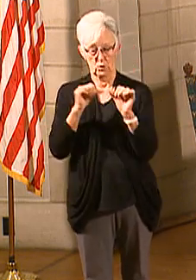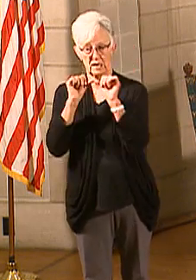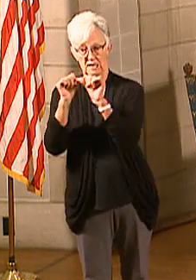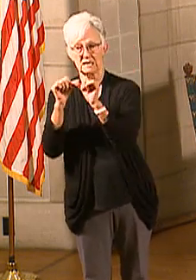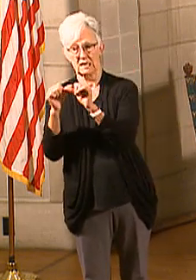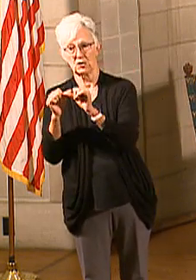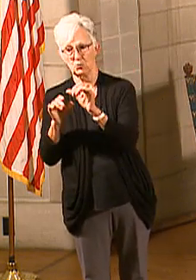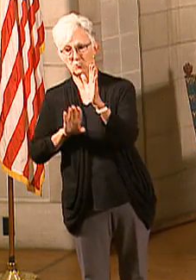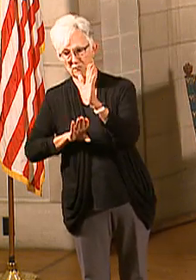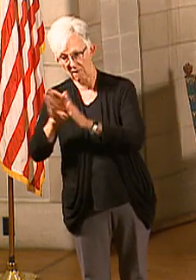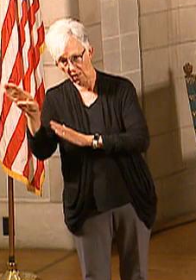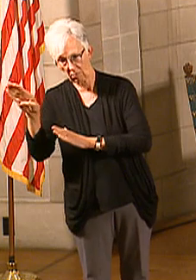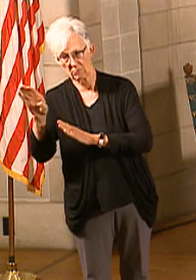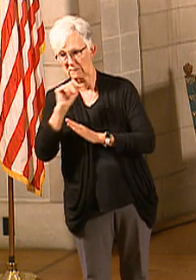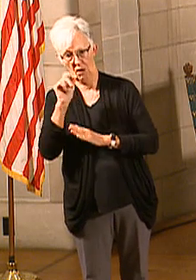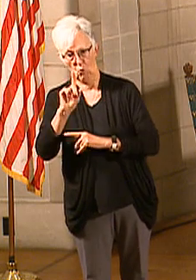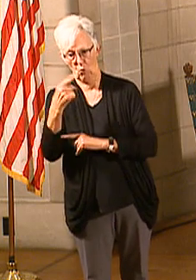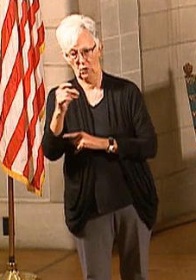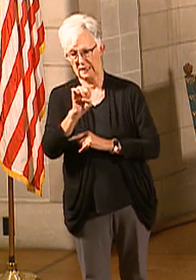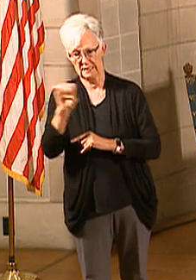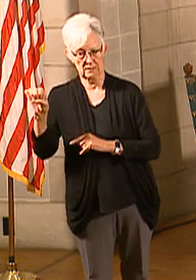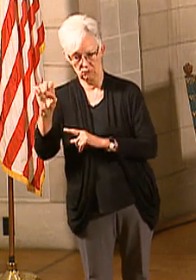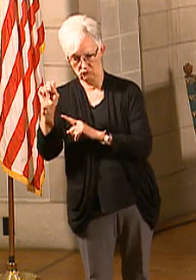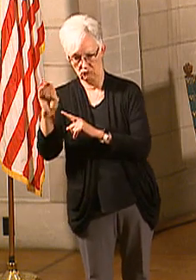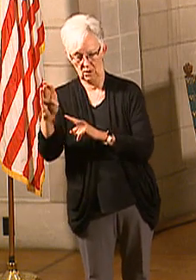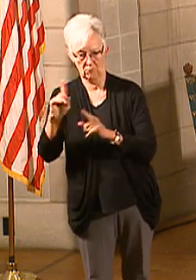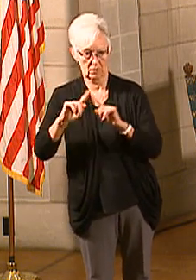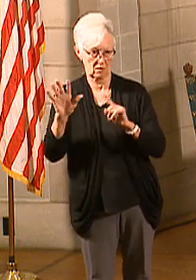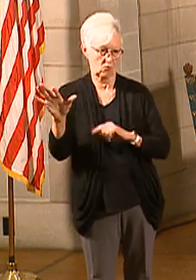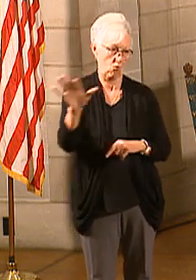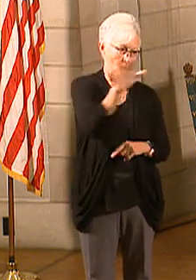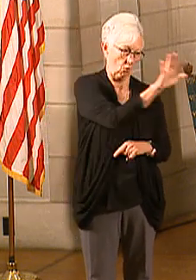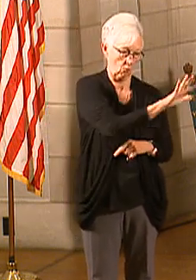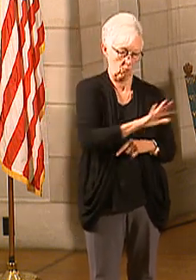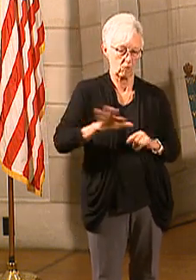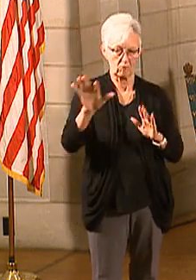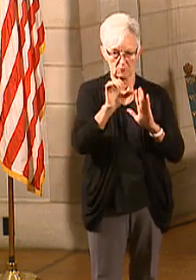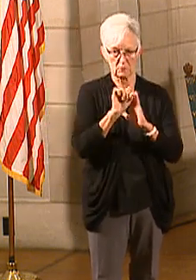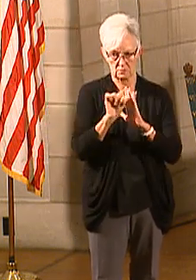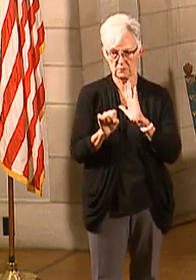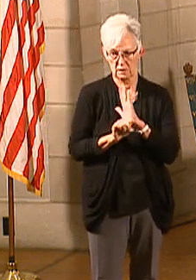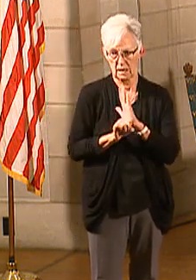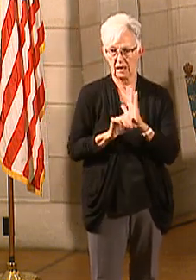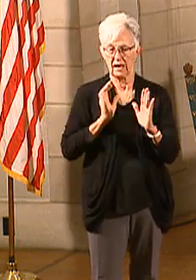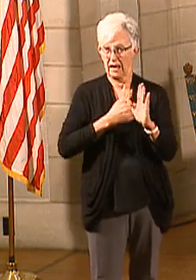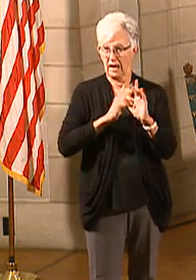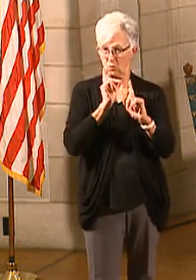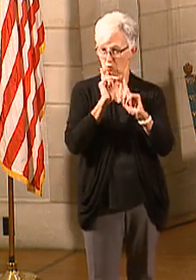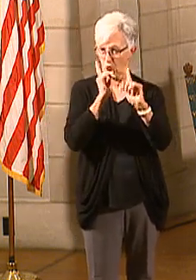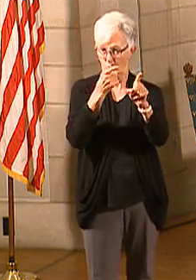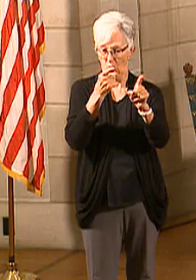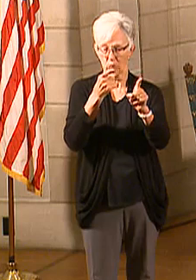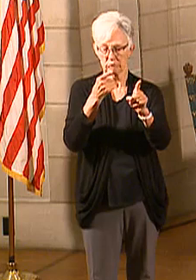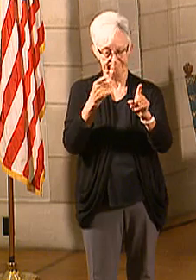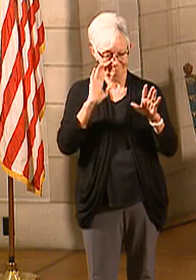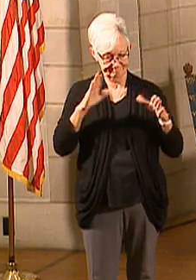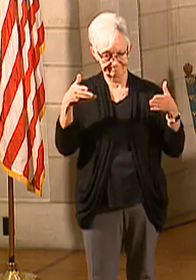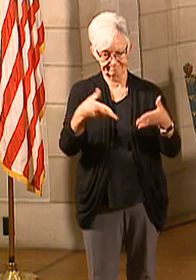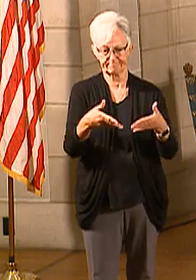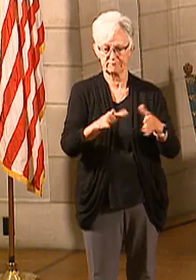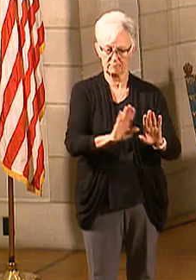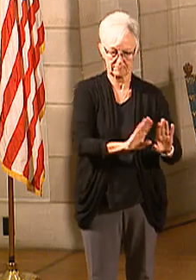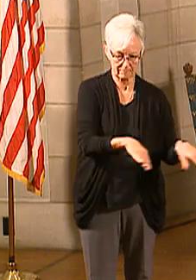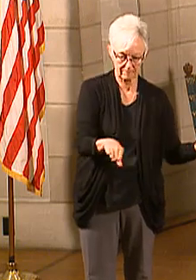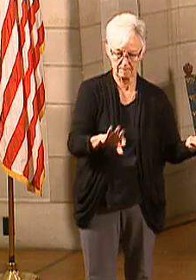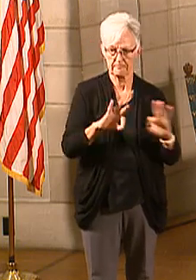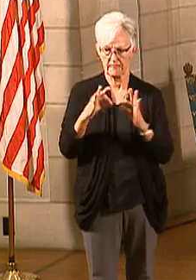Eastern Service area, but across the state. Our goal is to really have the key focus for kids and families across the